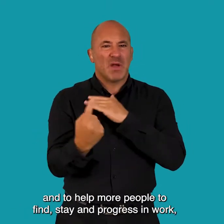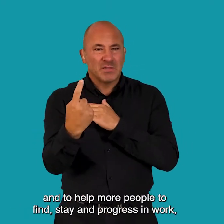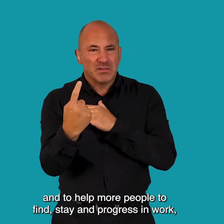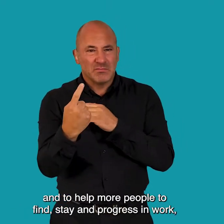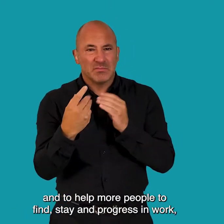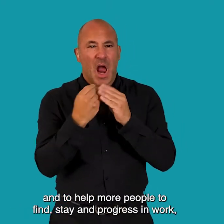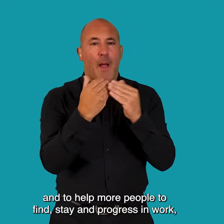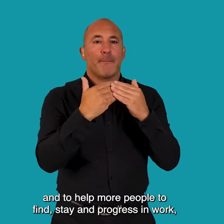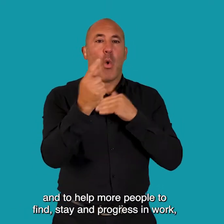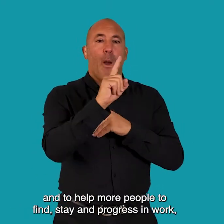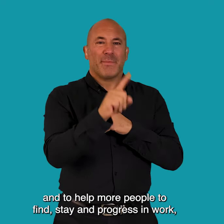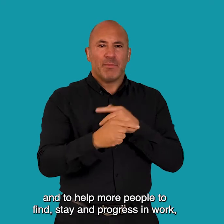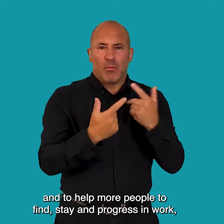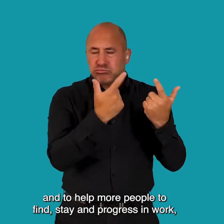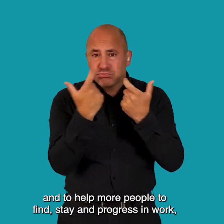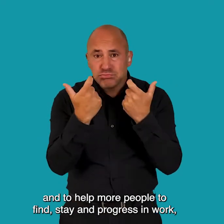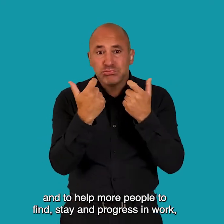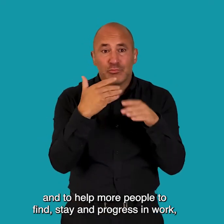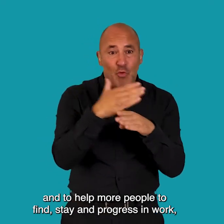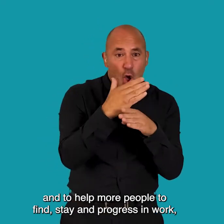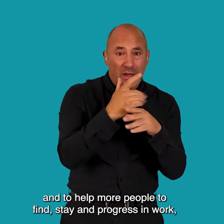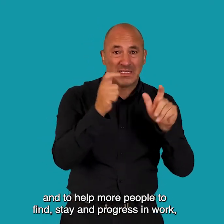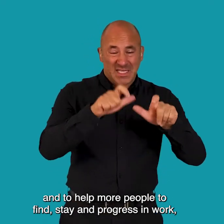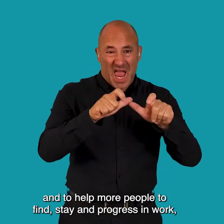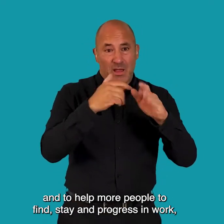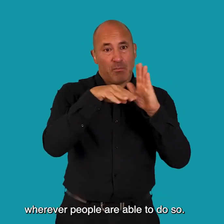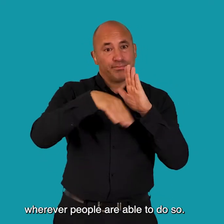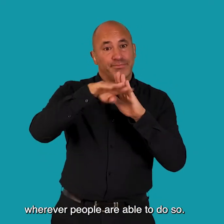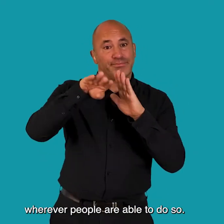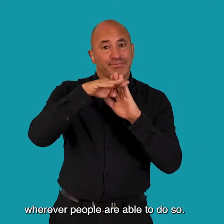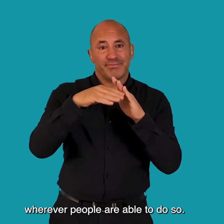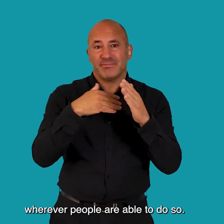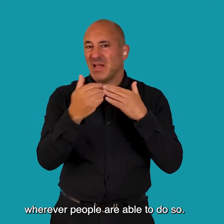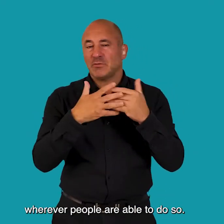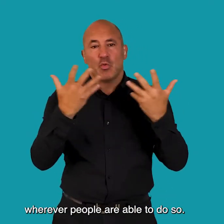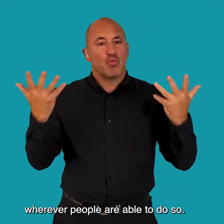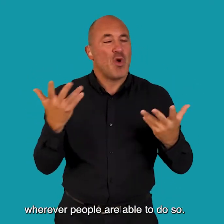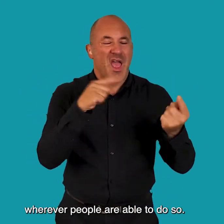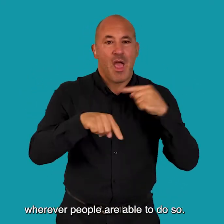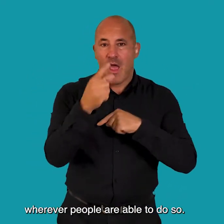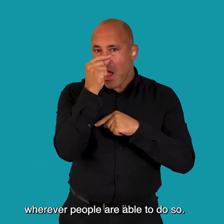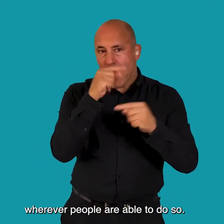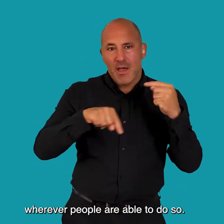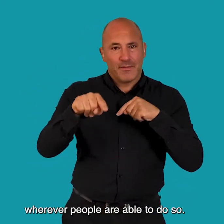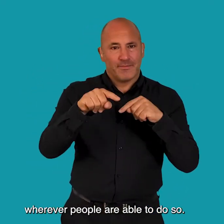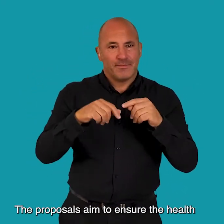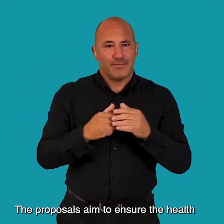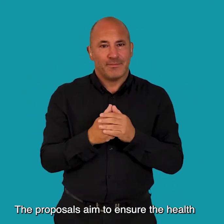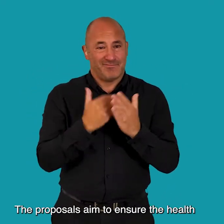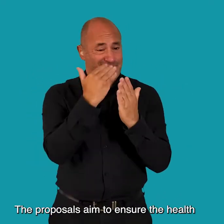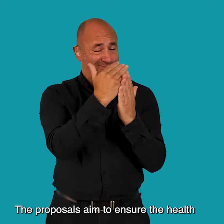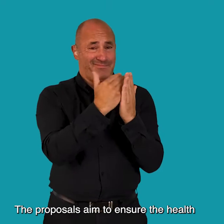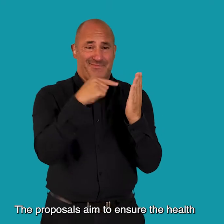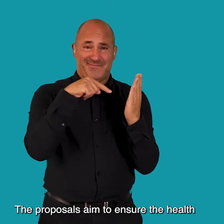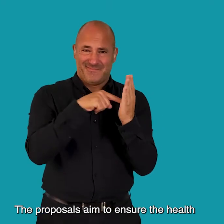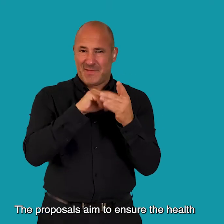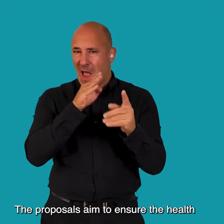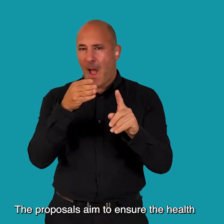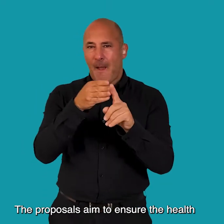people to find, stay and progress in work, wherever people are able to do so. The proposals aim to ensure